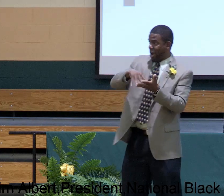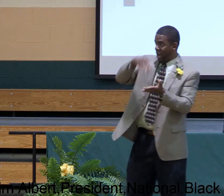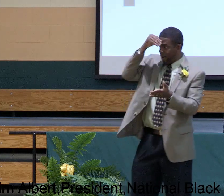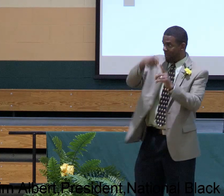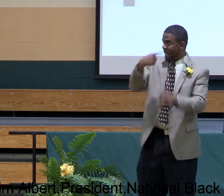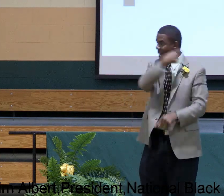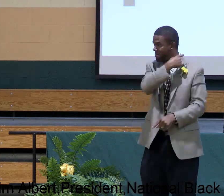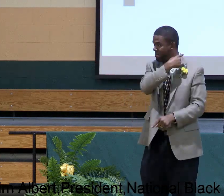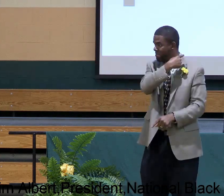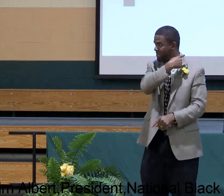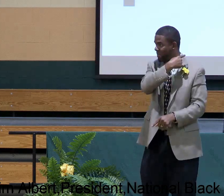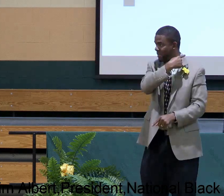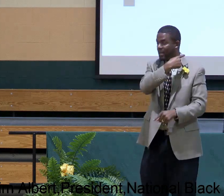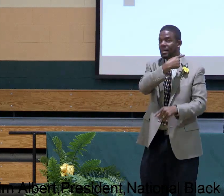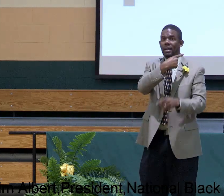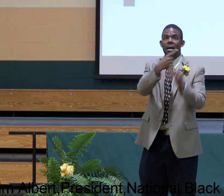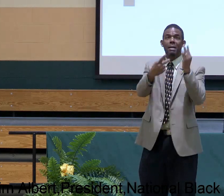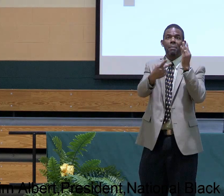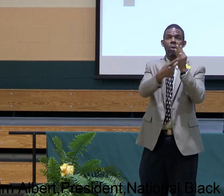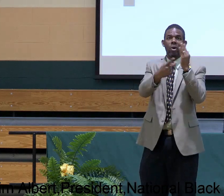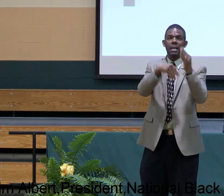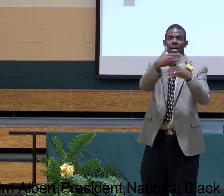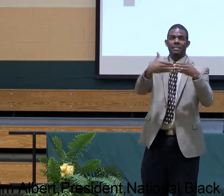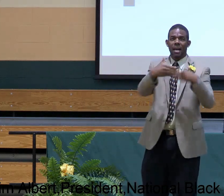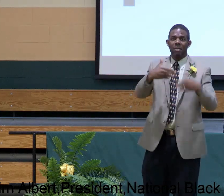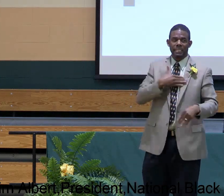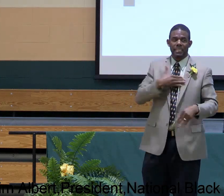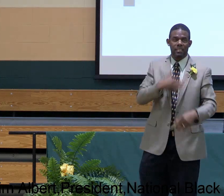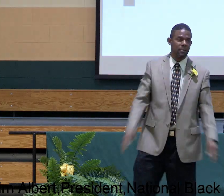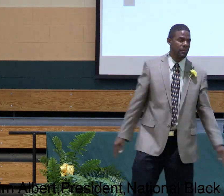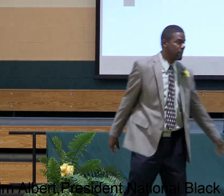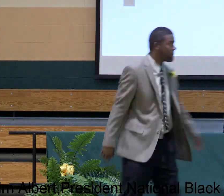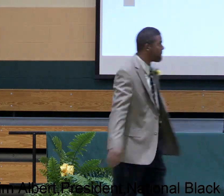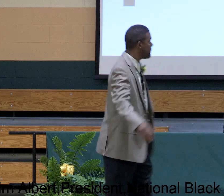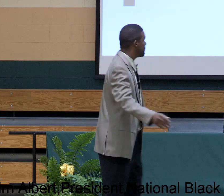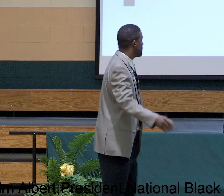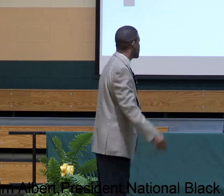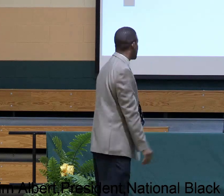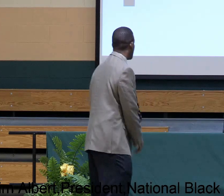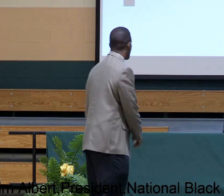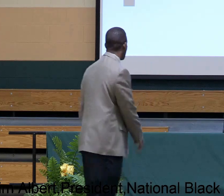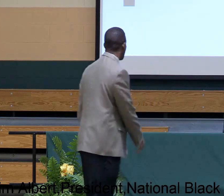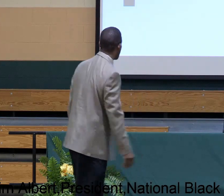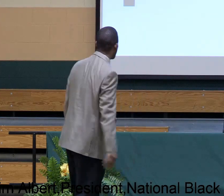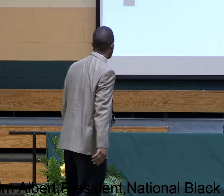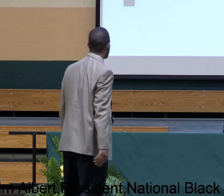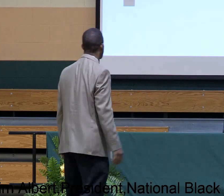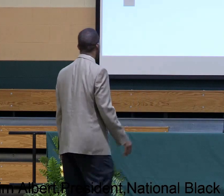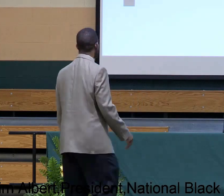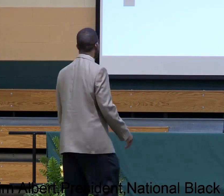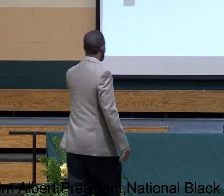you. What I've learned from Mr. Fields, and Mike, would you advance the slide, please?